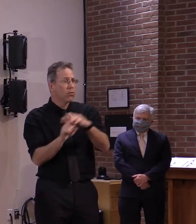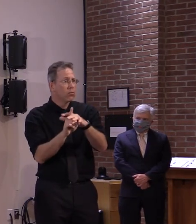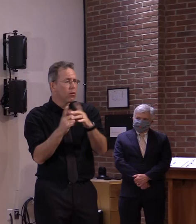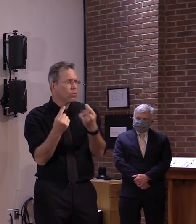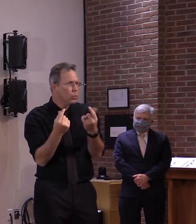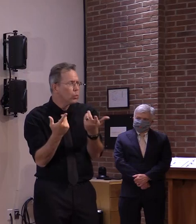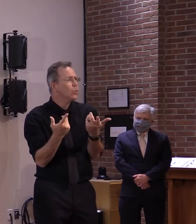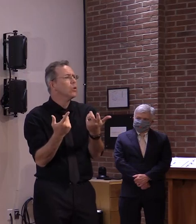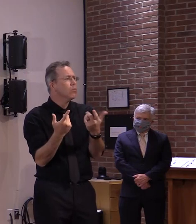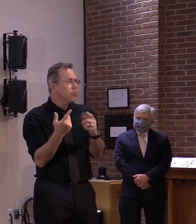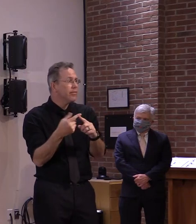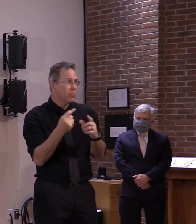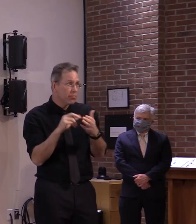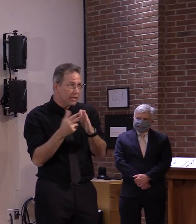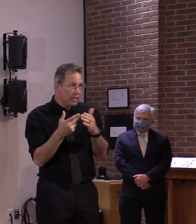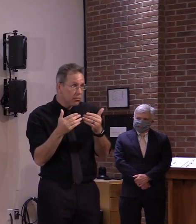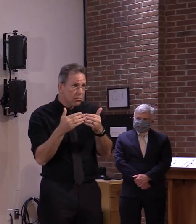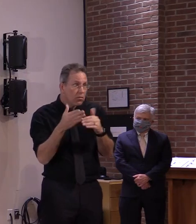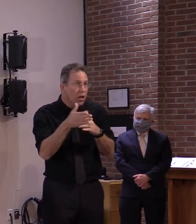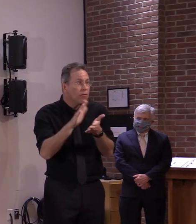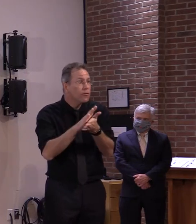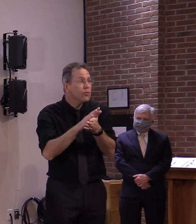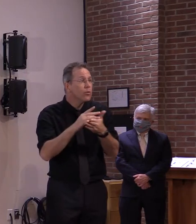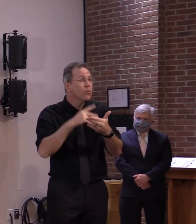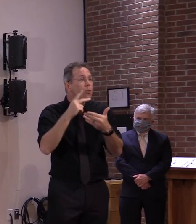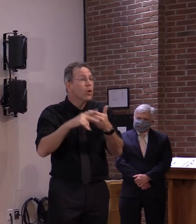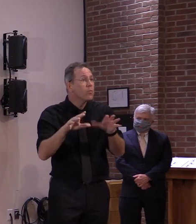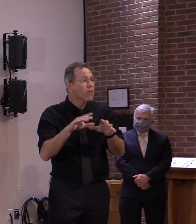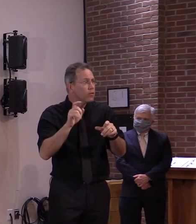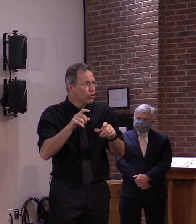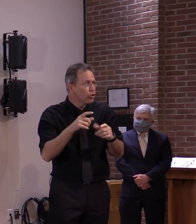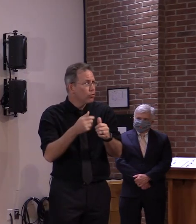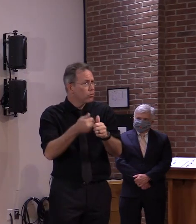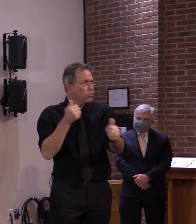go remote during contact tracing? Yeah, that kind of guidance,